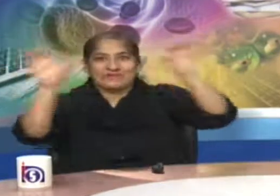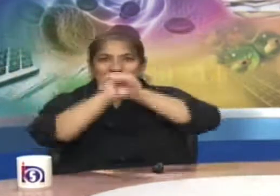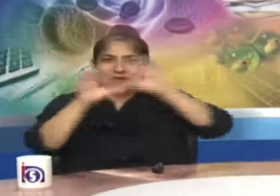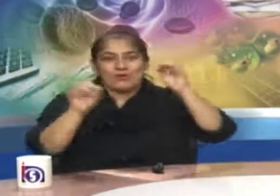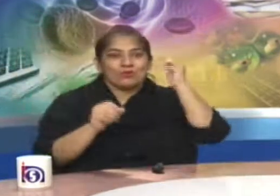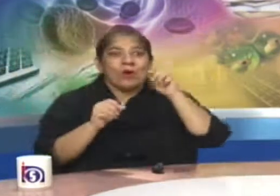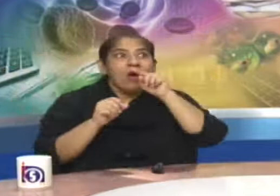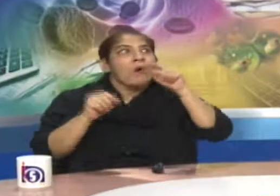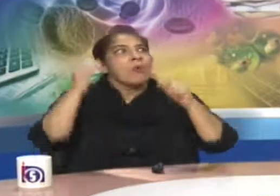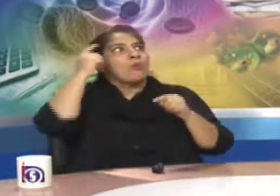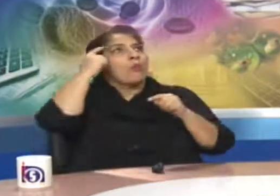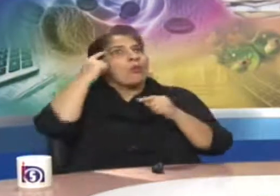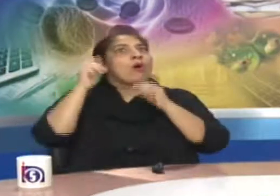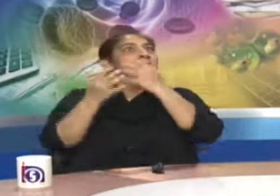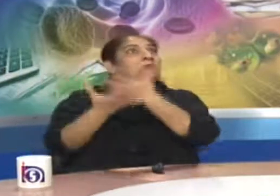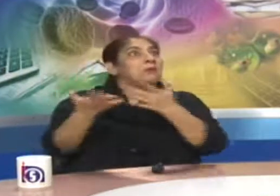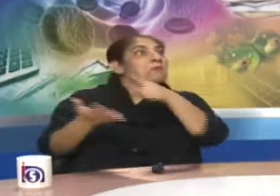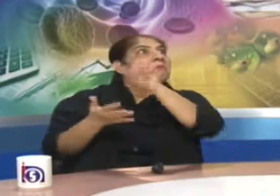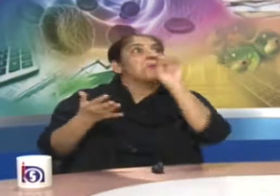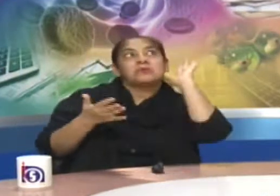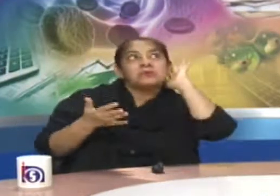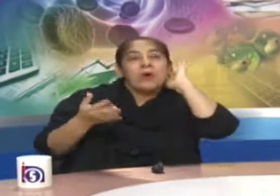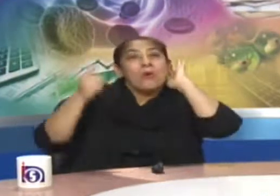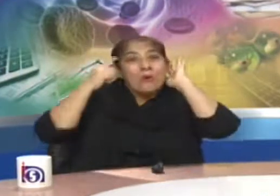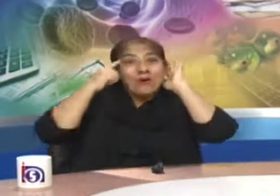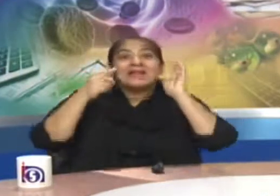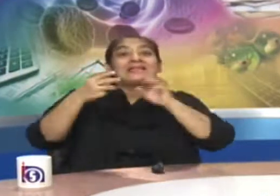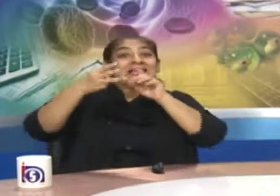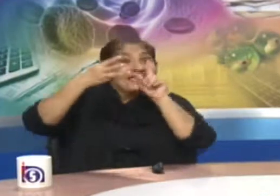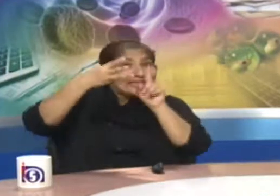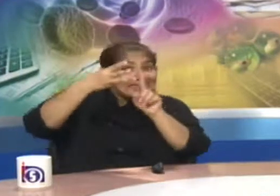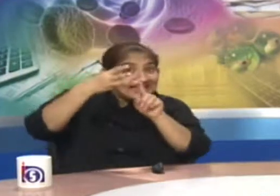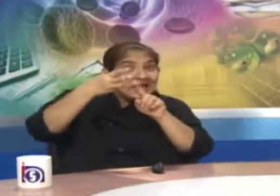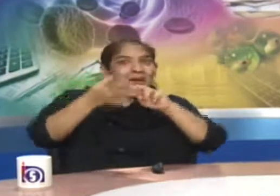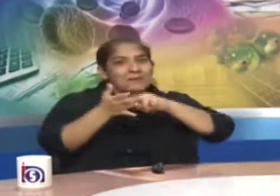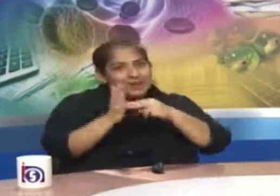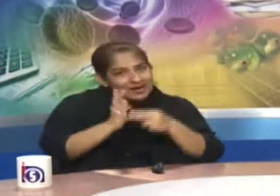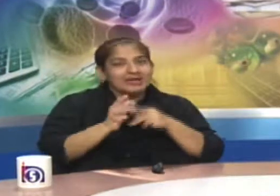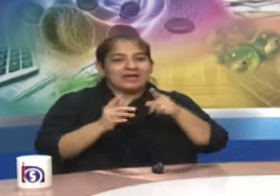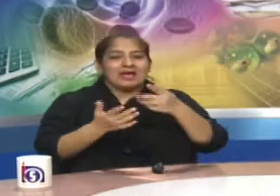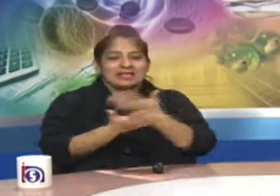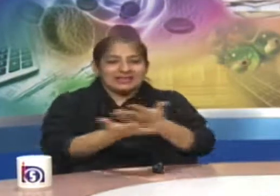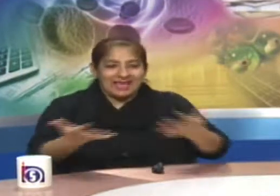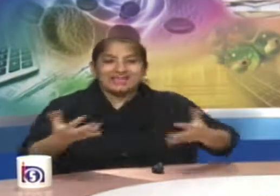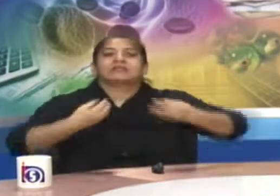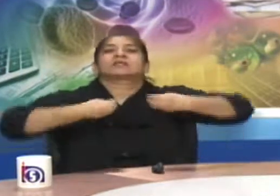like we discussed about the sale and the people's awareness. So this is related to